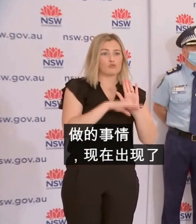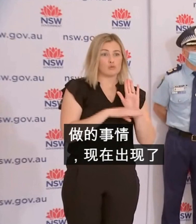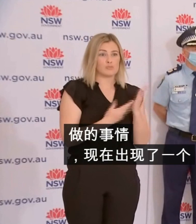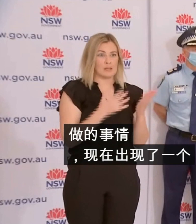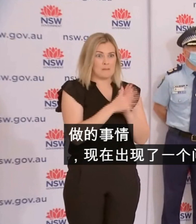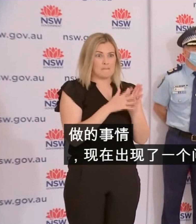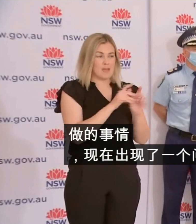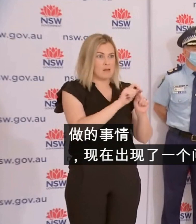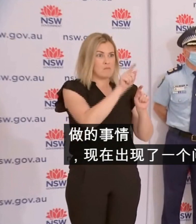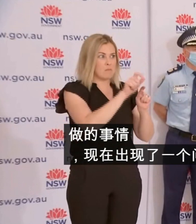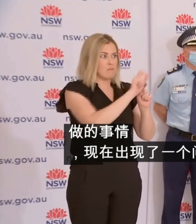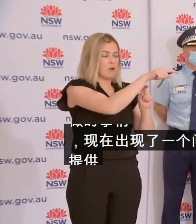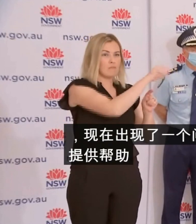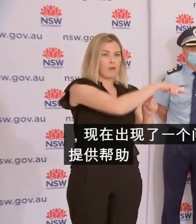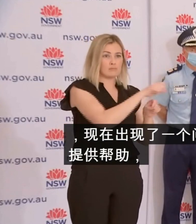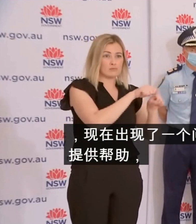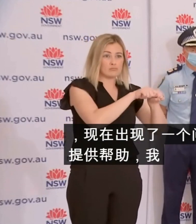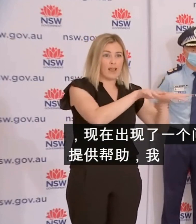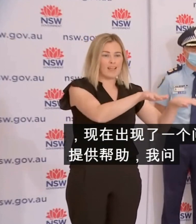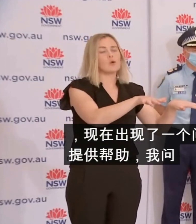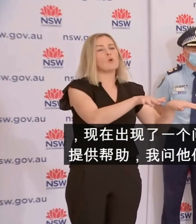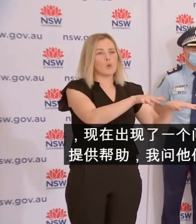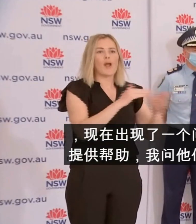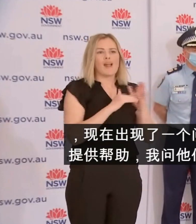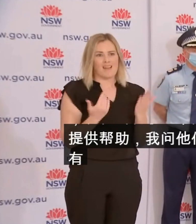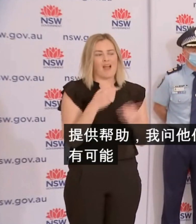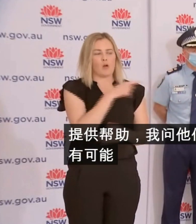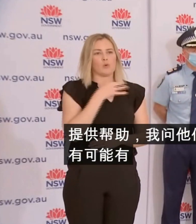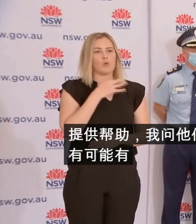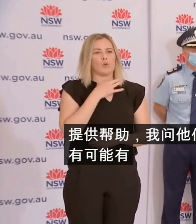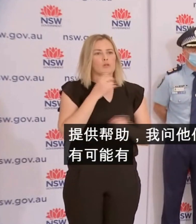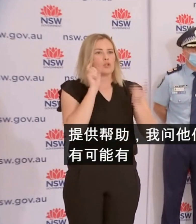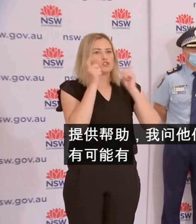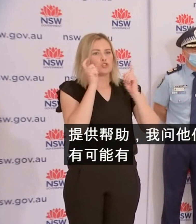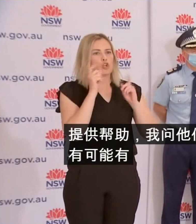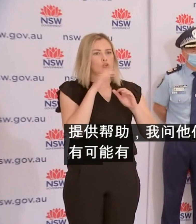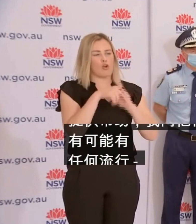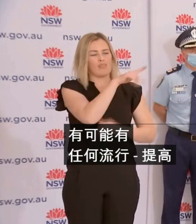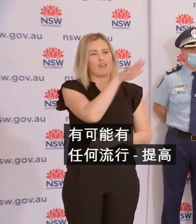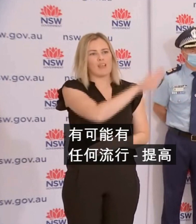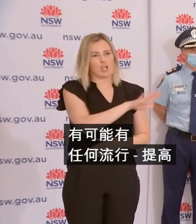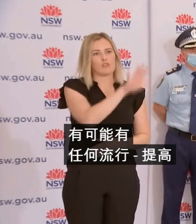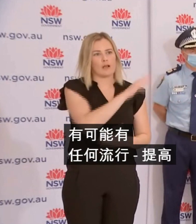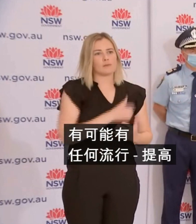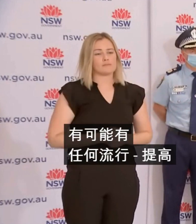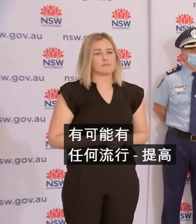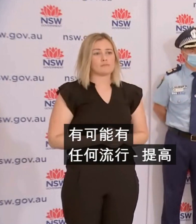there's now an issue. So I've asked them to assist, and I've asked them whether it's possible to have any